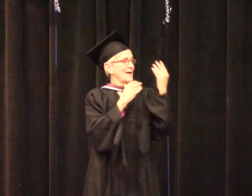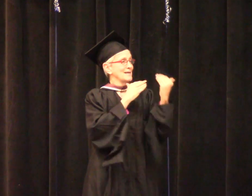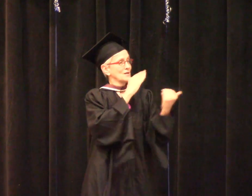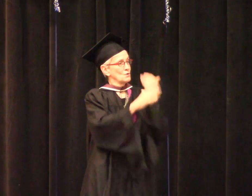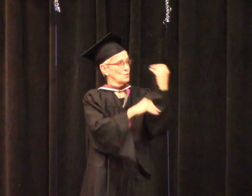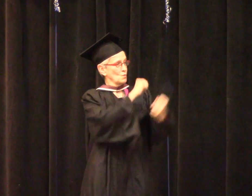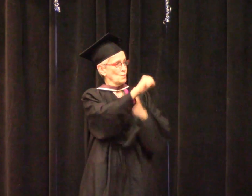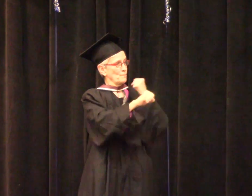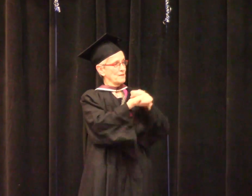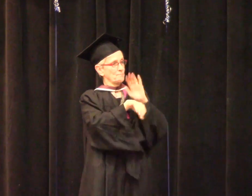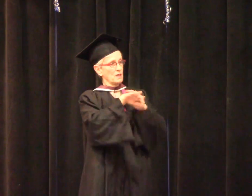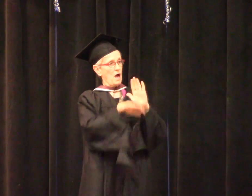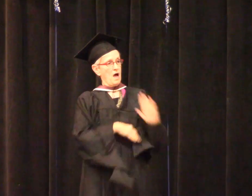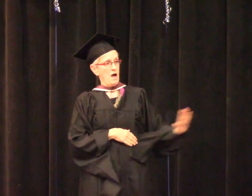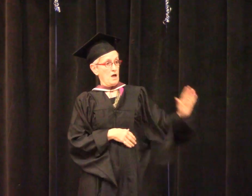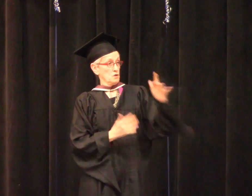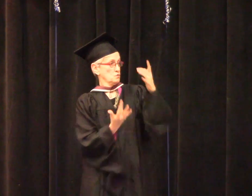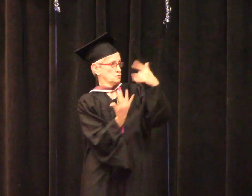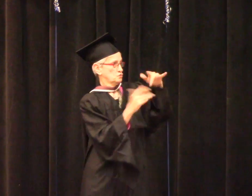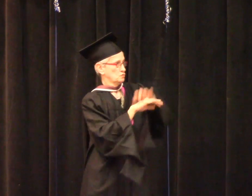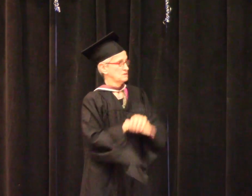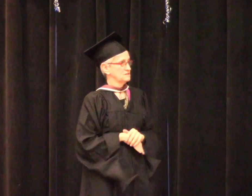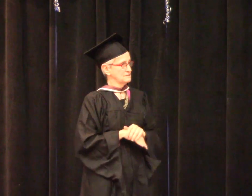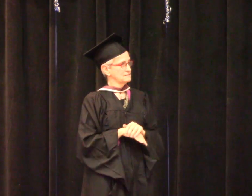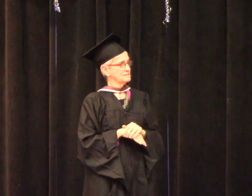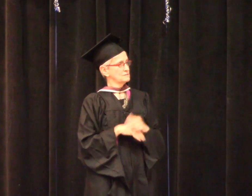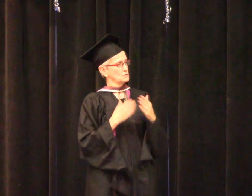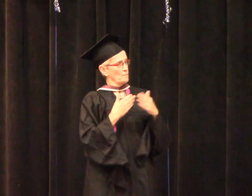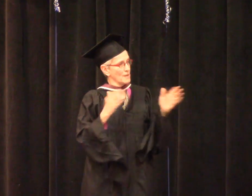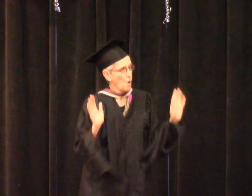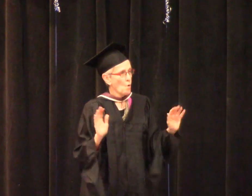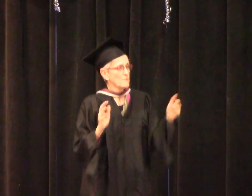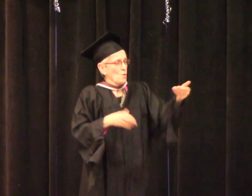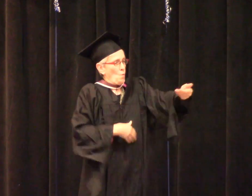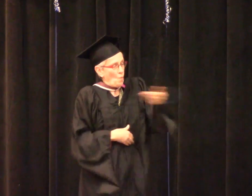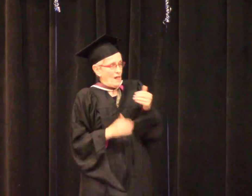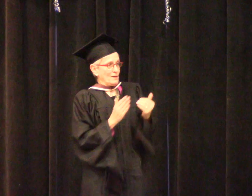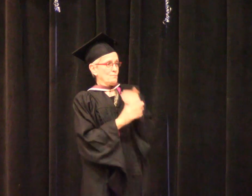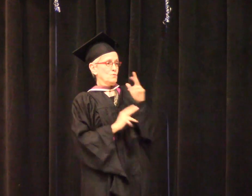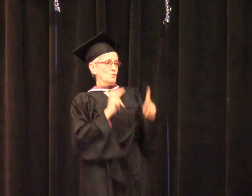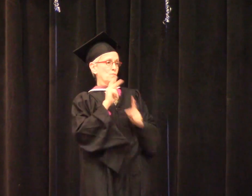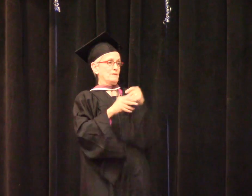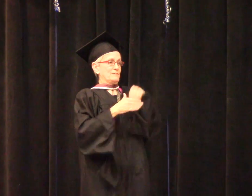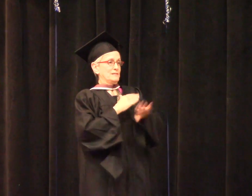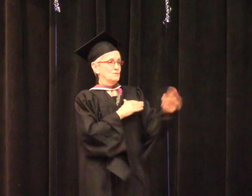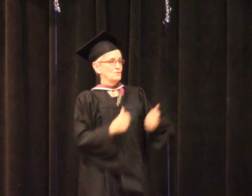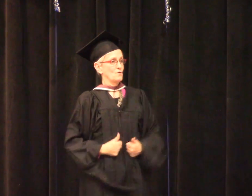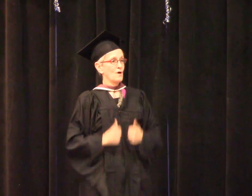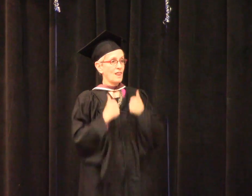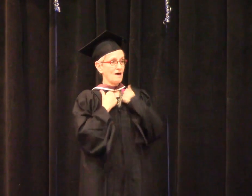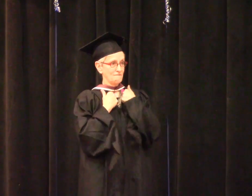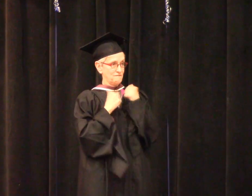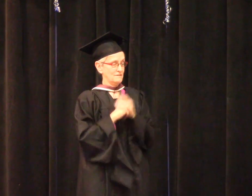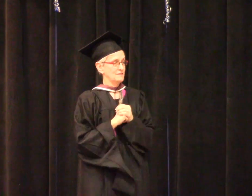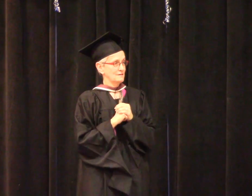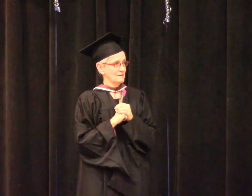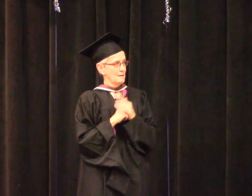Also, remain open to new friendships and new people on your journey in life. Welcome new